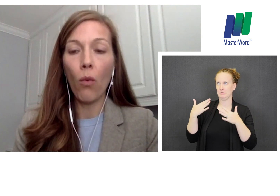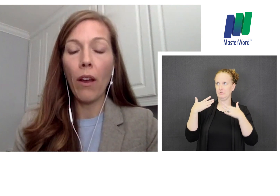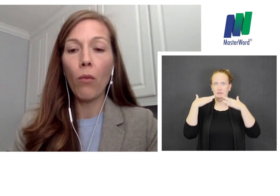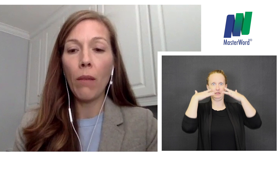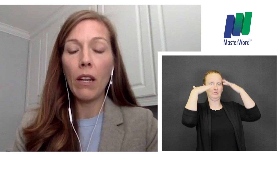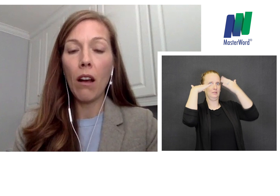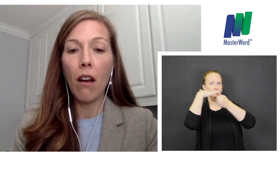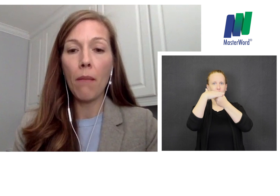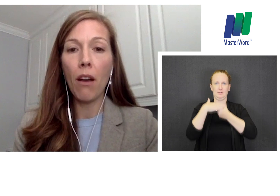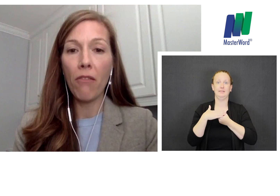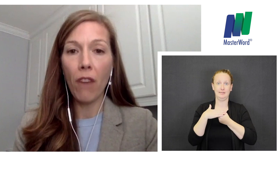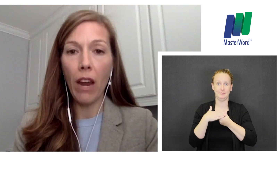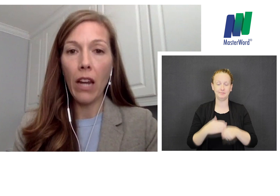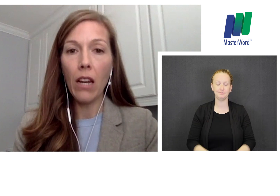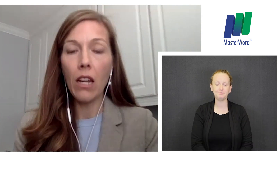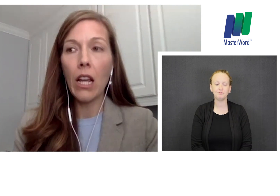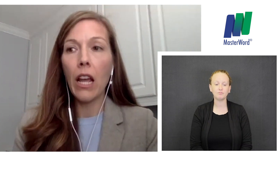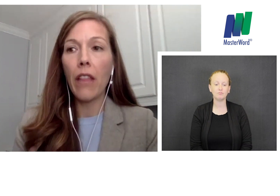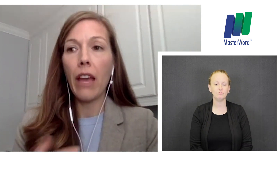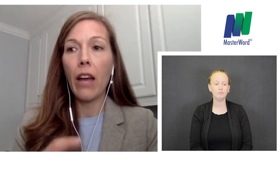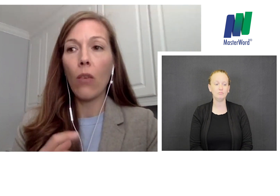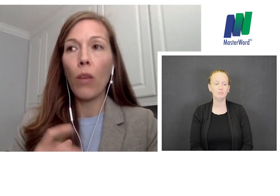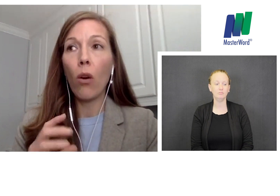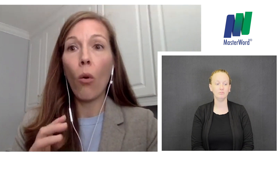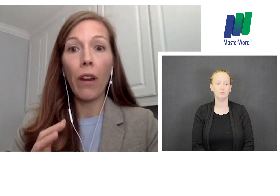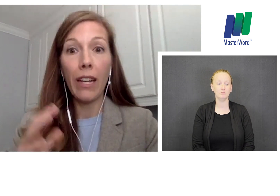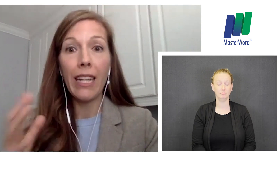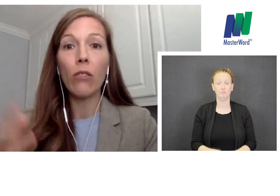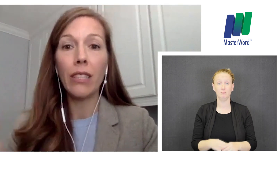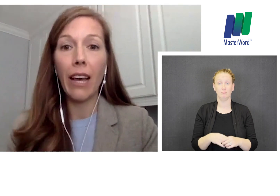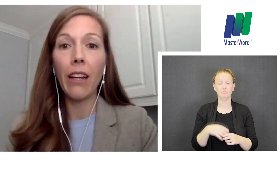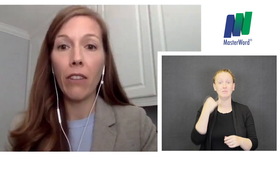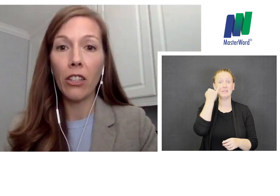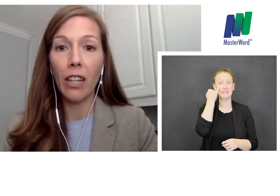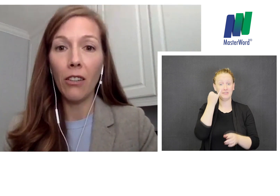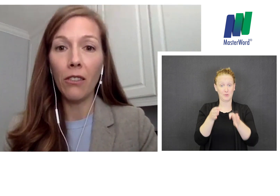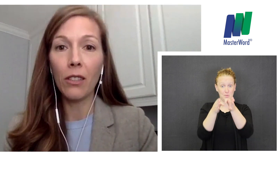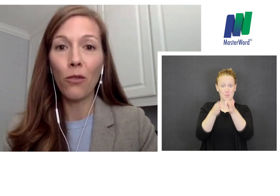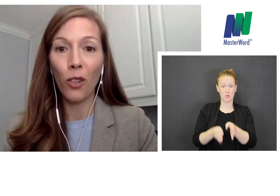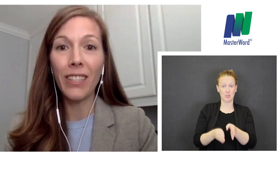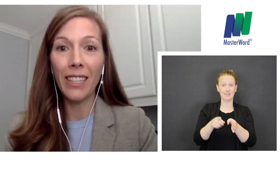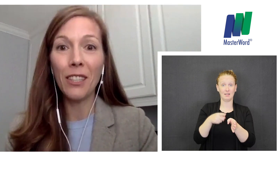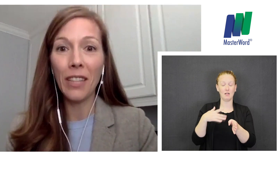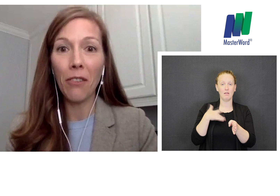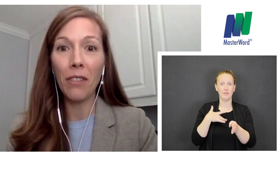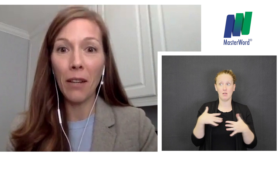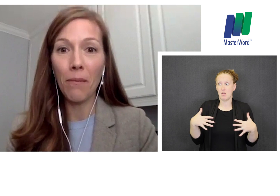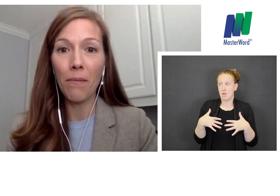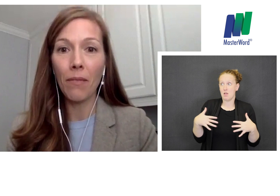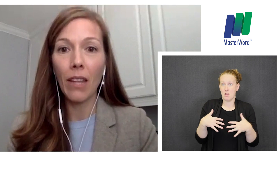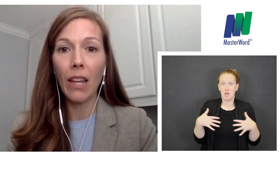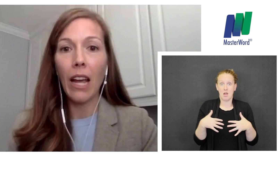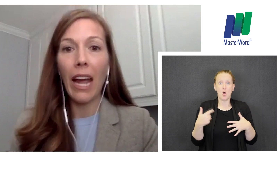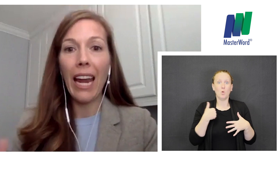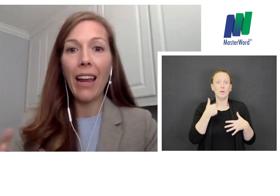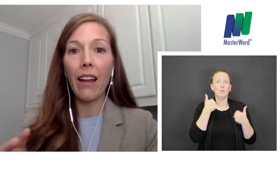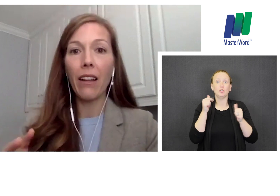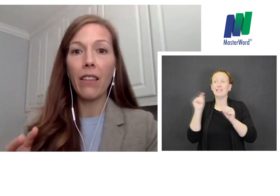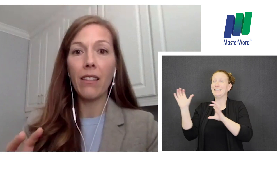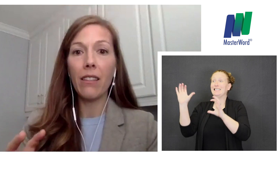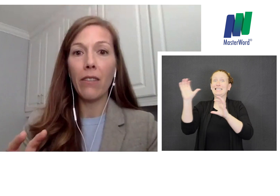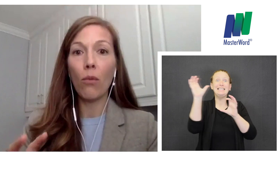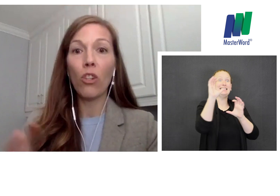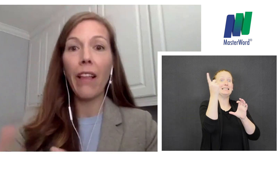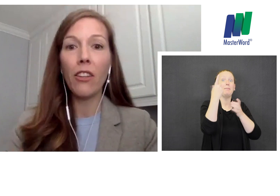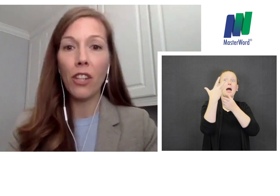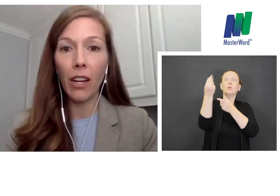common when we become afraid that we orient outside of ourselves for a sense of safety. And